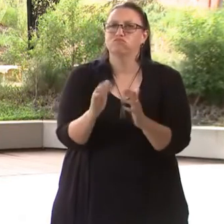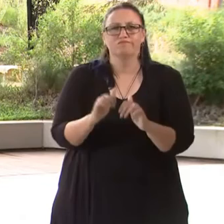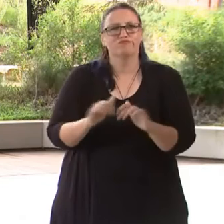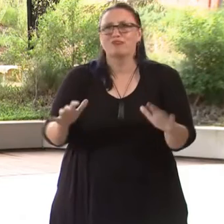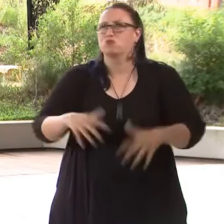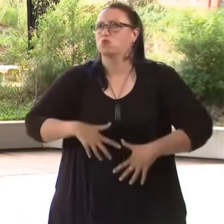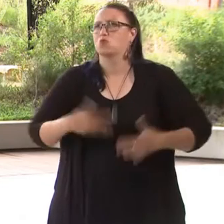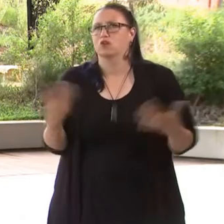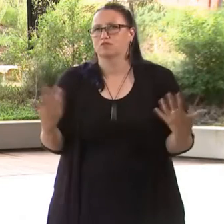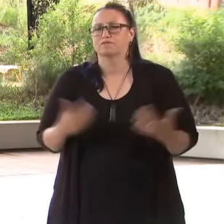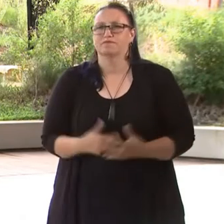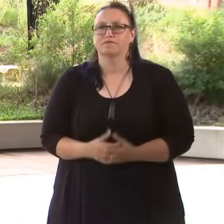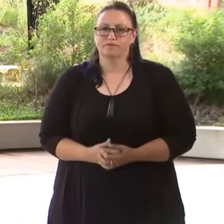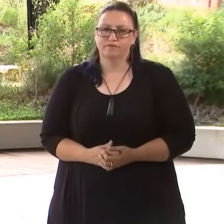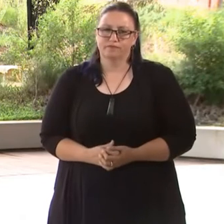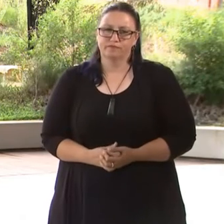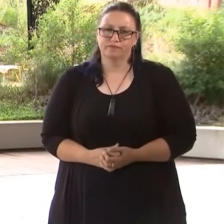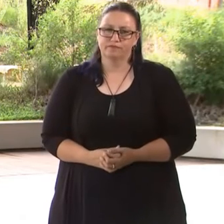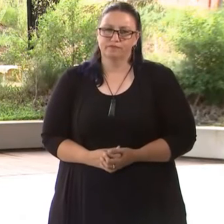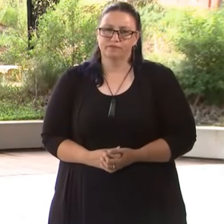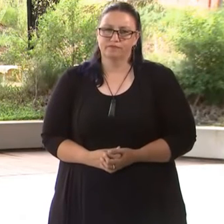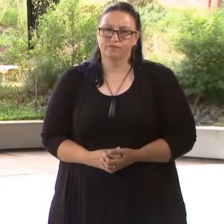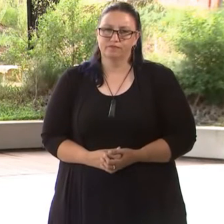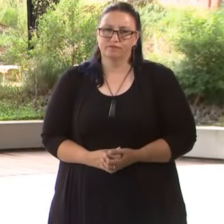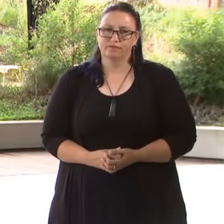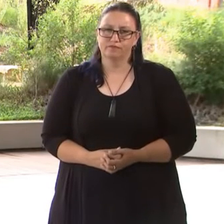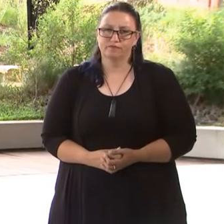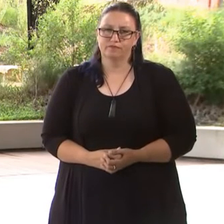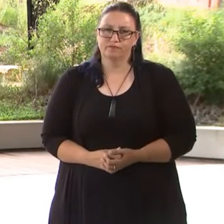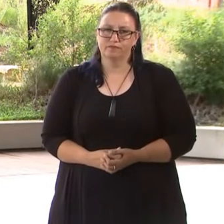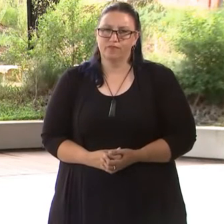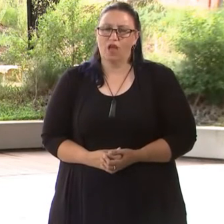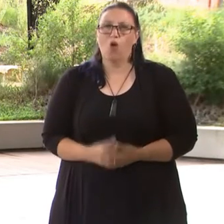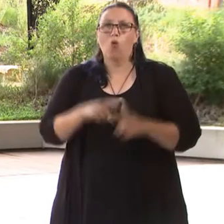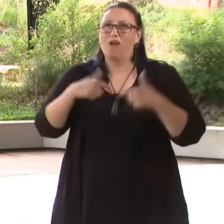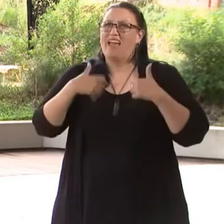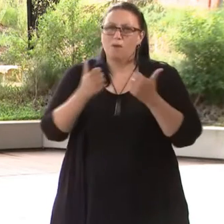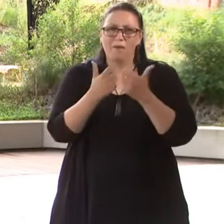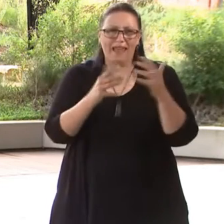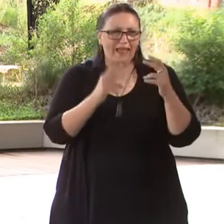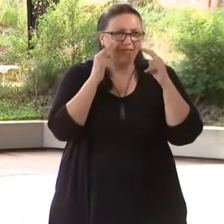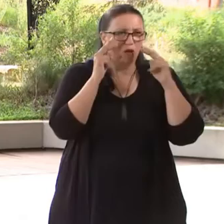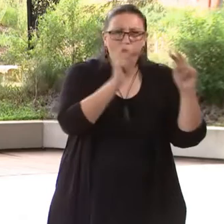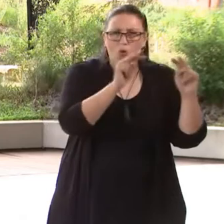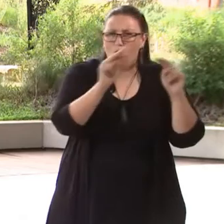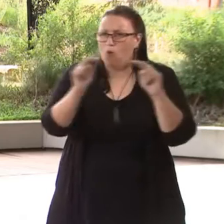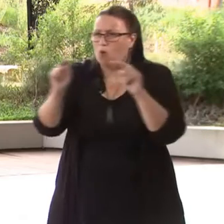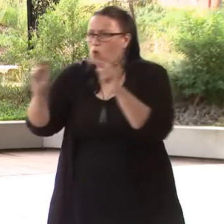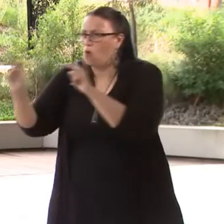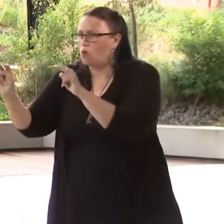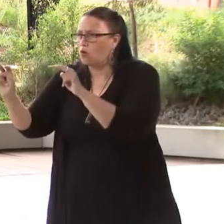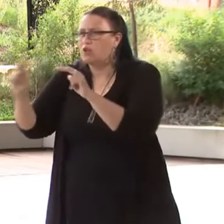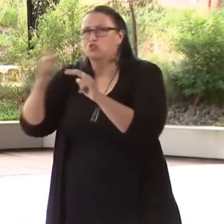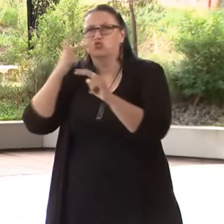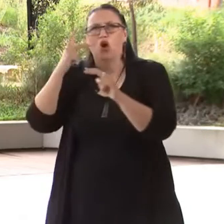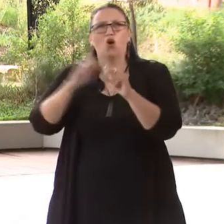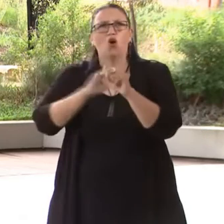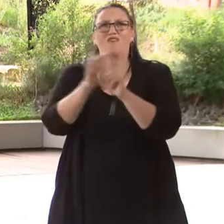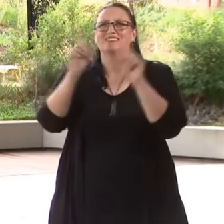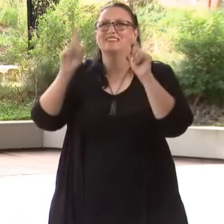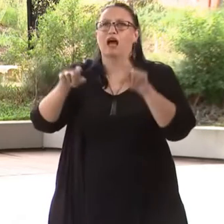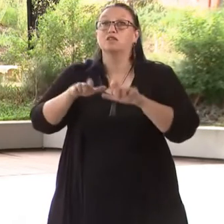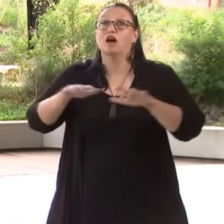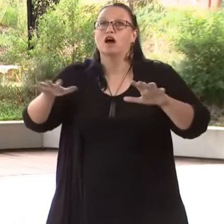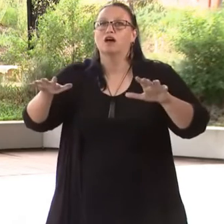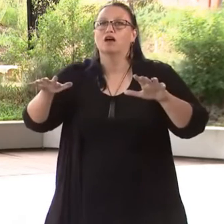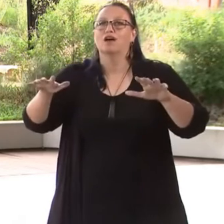of indicators demonstrate that the spread of COVID is slowing in the community. So as I said, one single indicator doesn't tell the